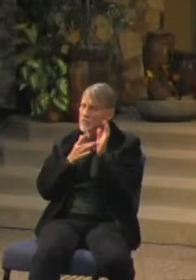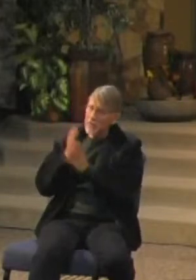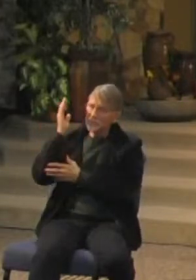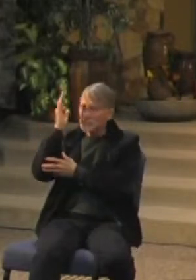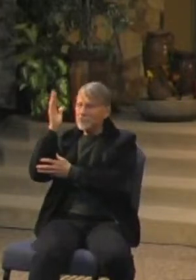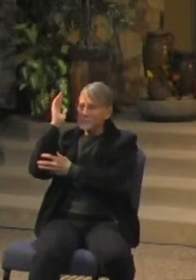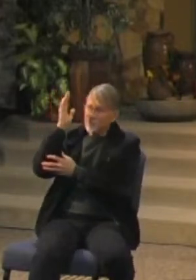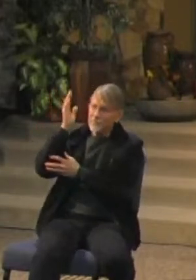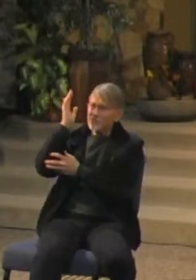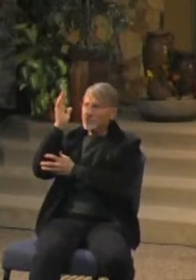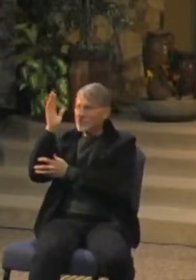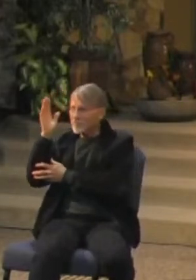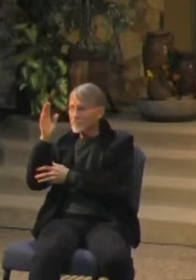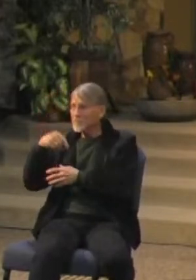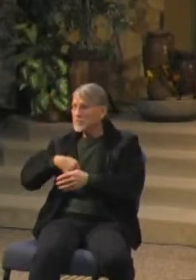to Christ.